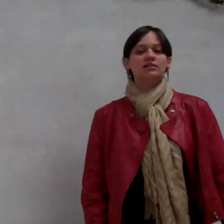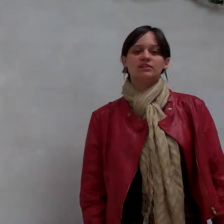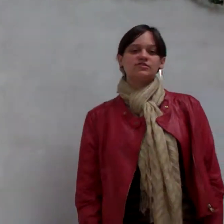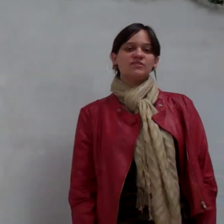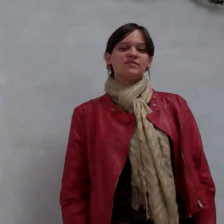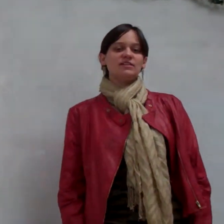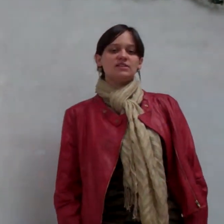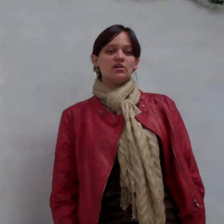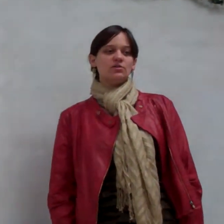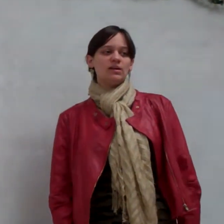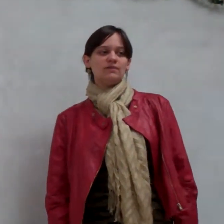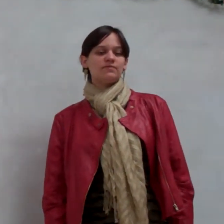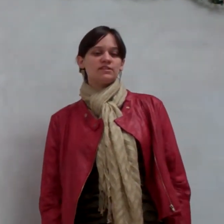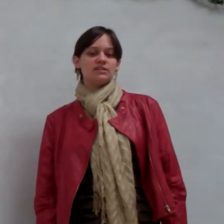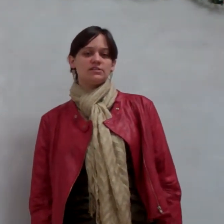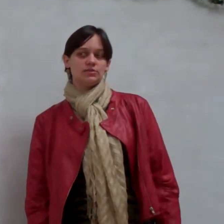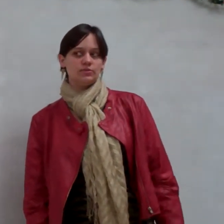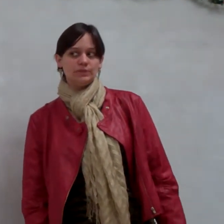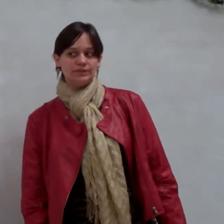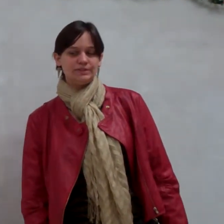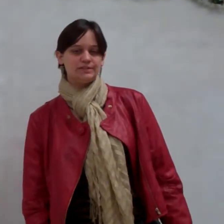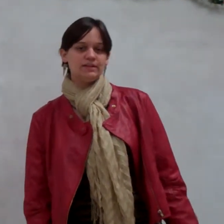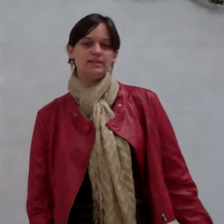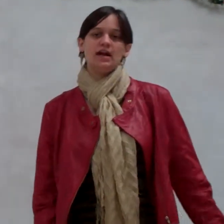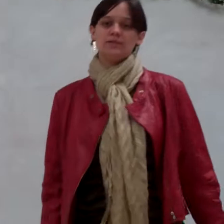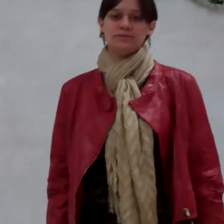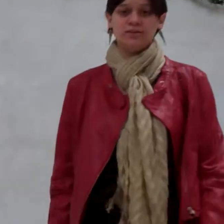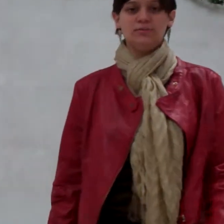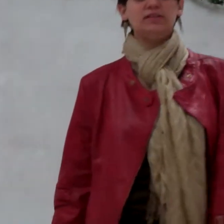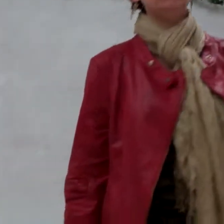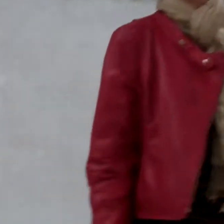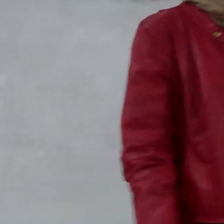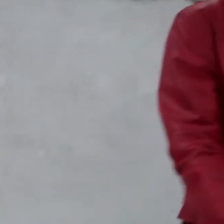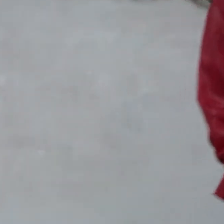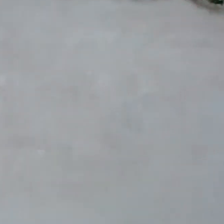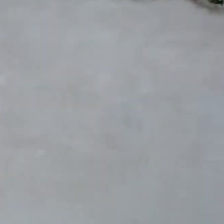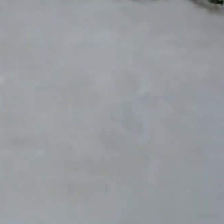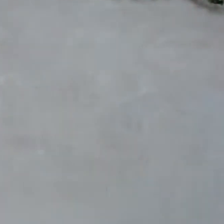All right, ladies and gentlemen, that's all we have for today, so please study. I will see you on Monday. Later.